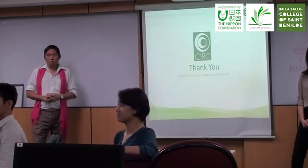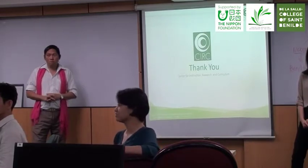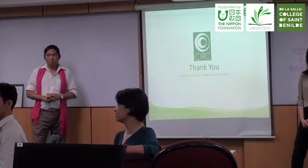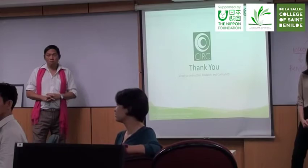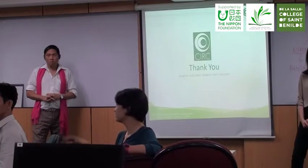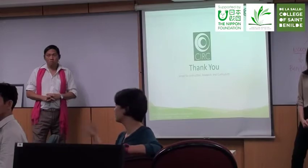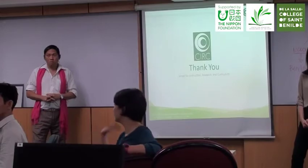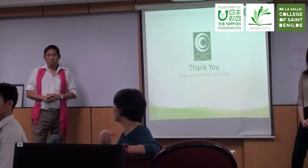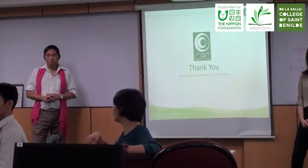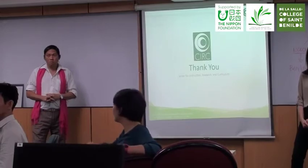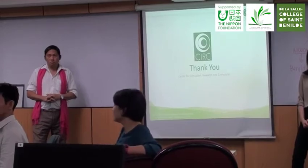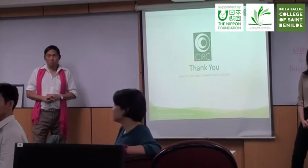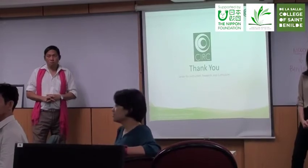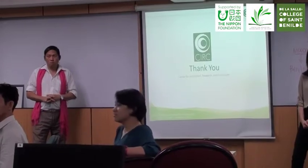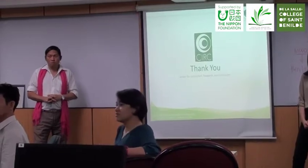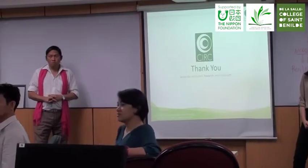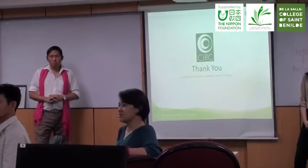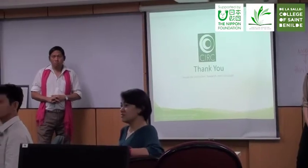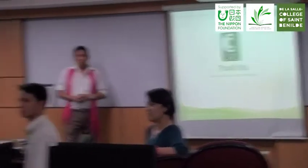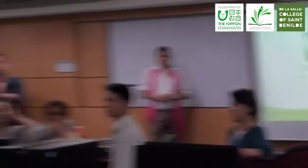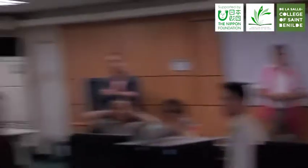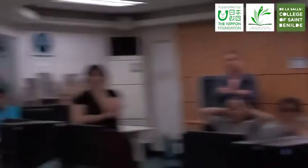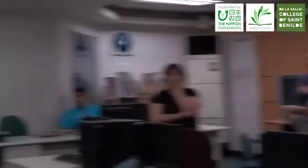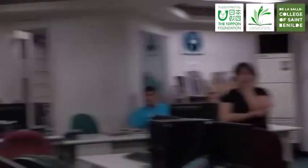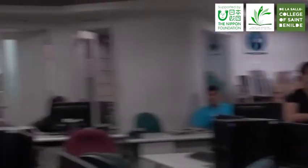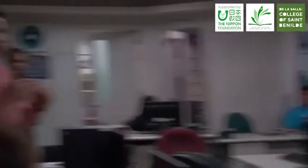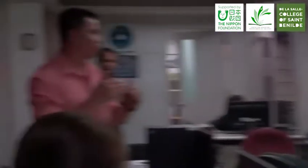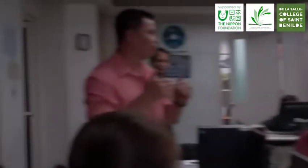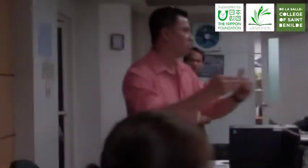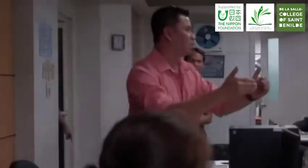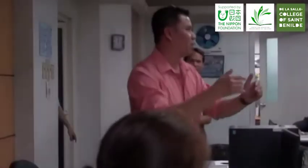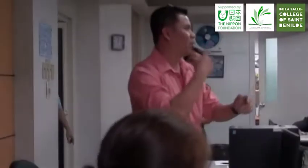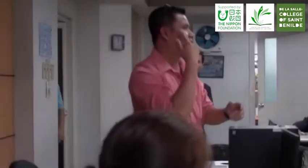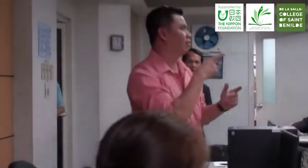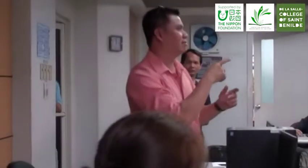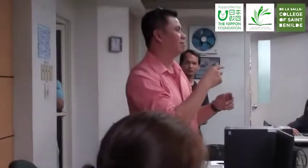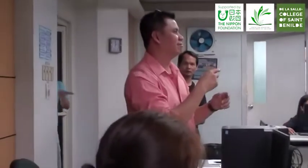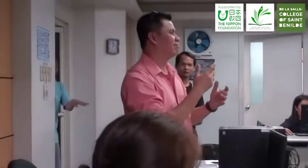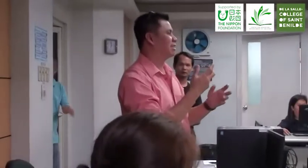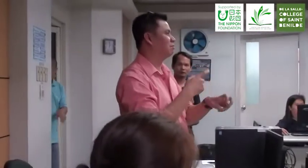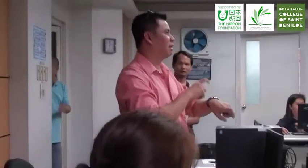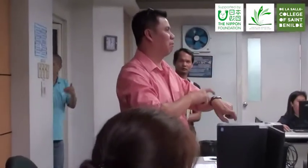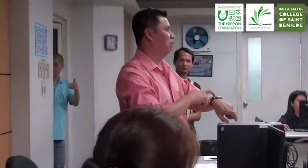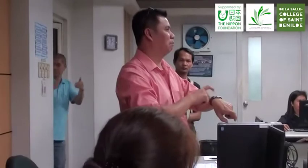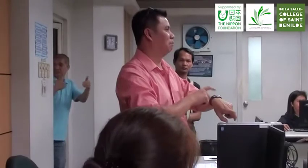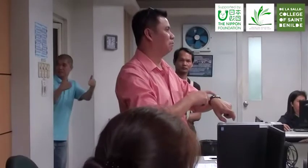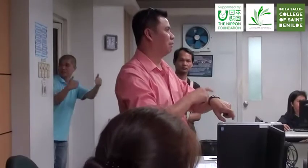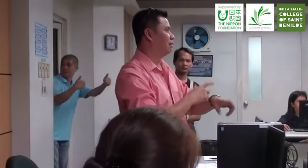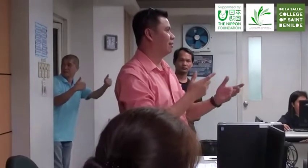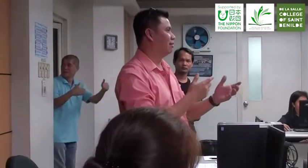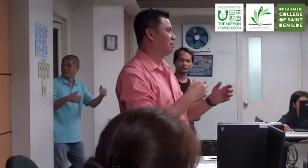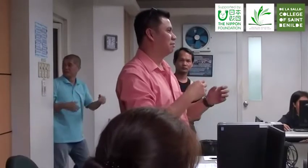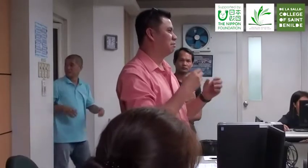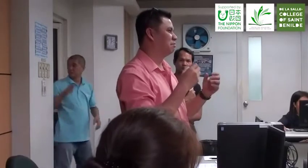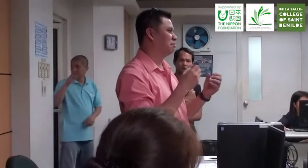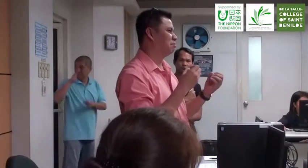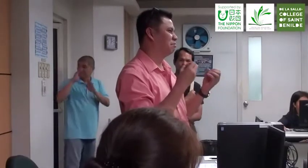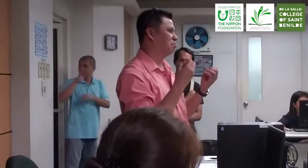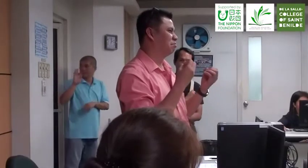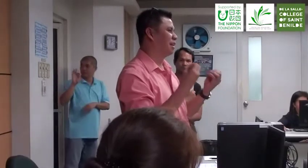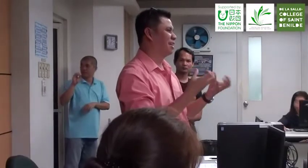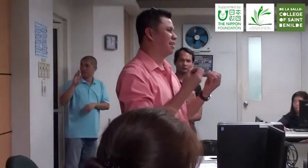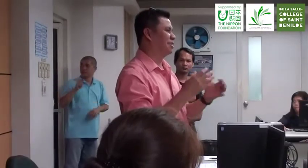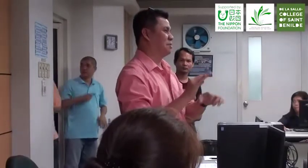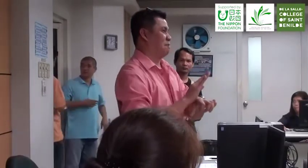of MOODLE. So many attended the training before, but it was discontinued because of the lack of time,